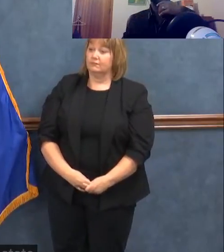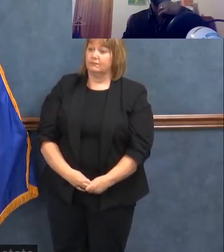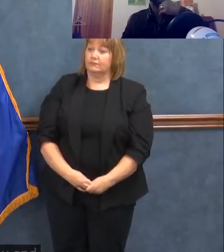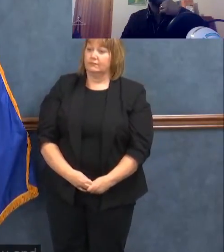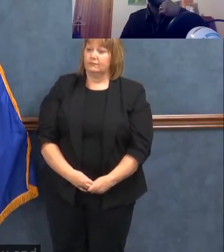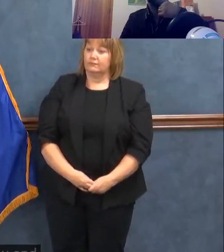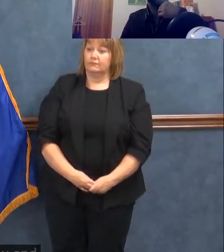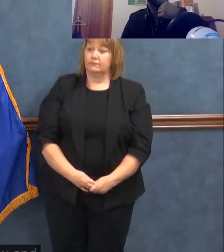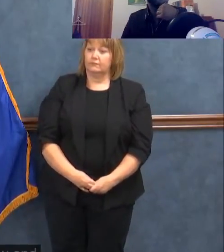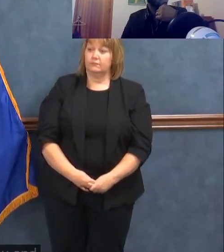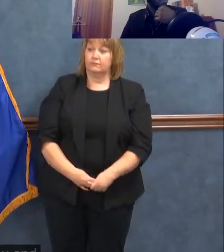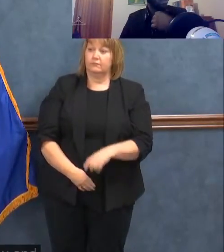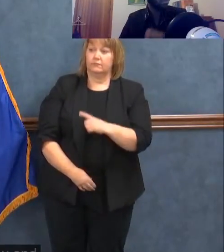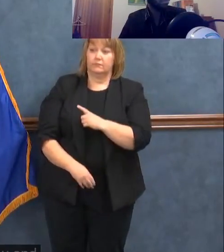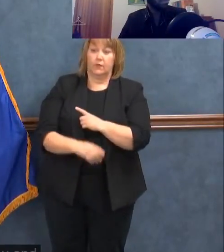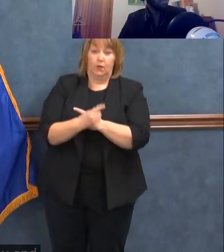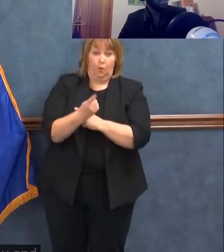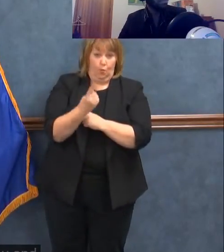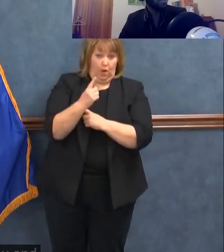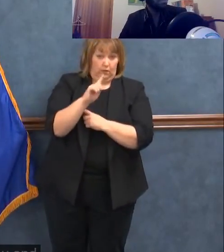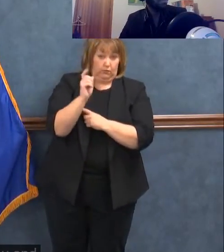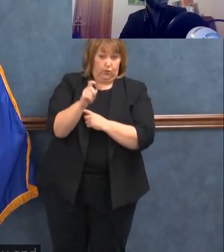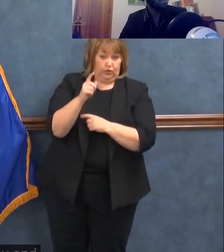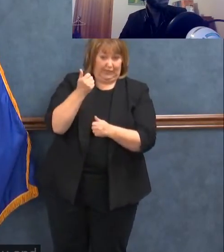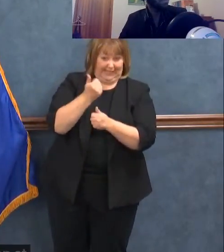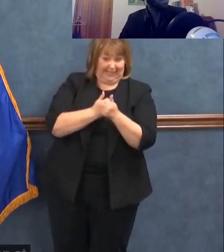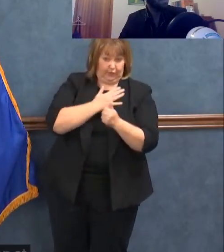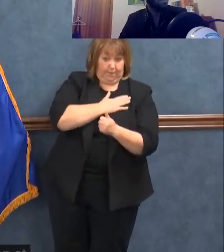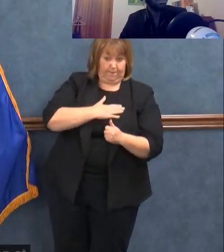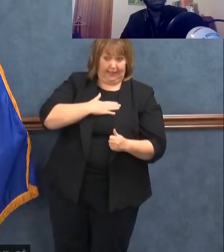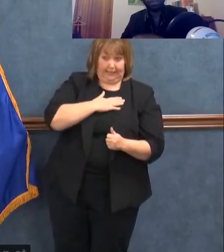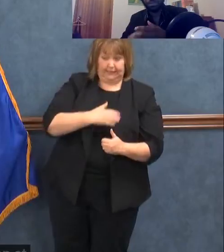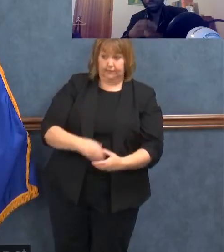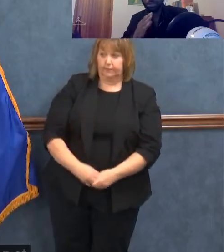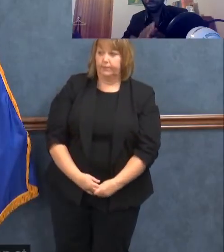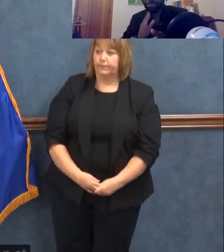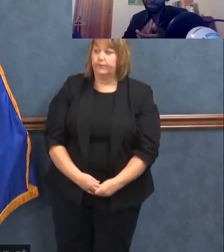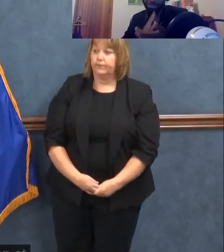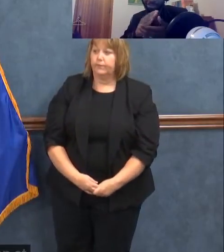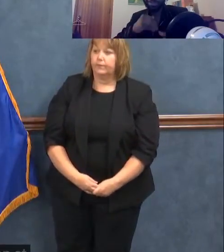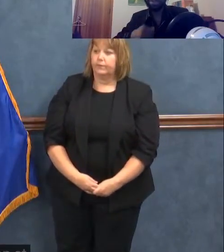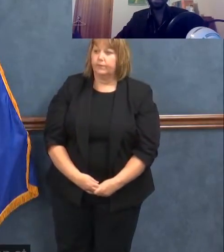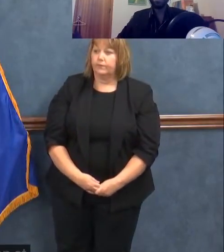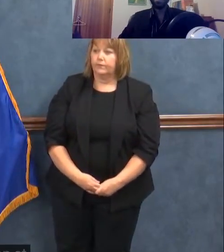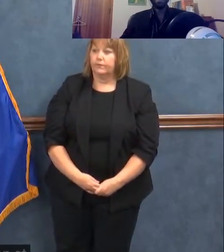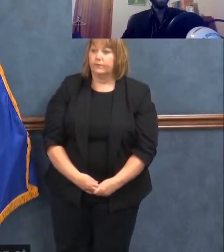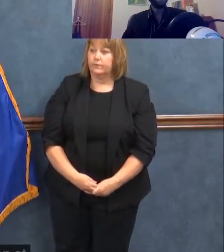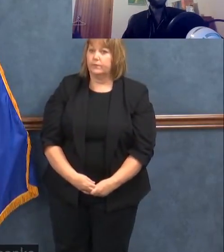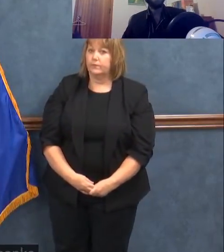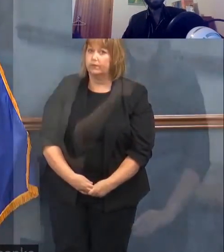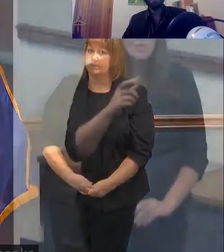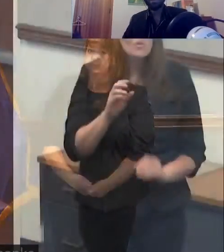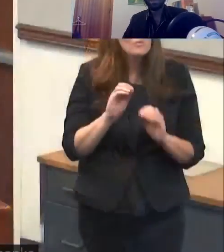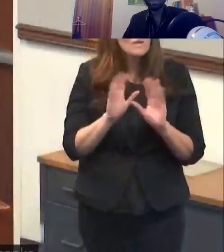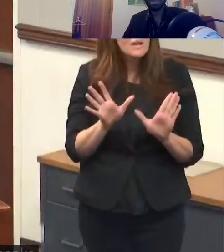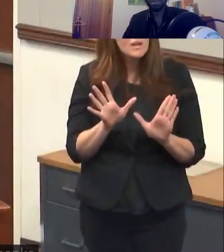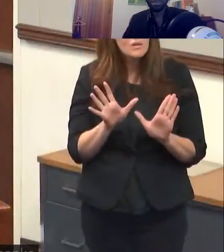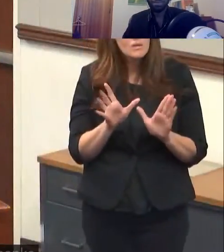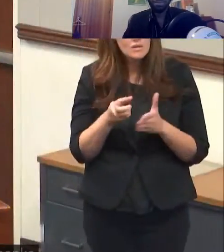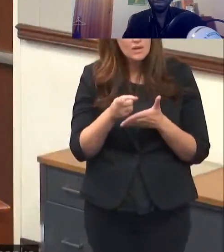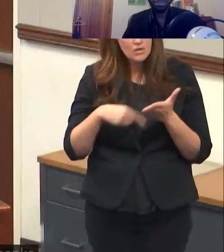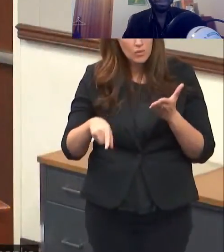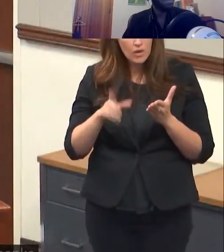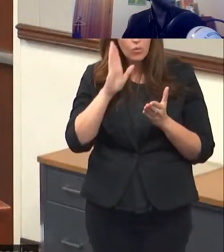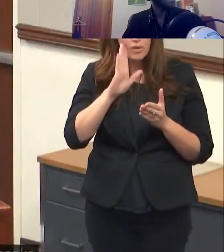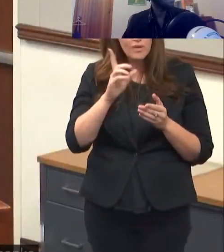Thank you. And let's try to stick to one question at a time for the governor so we can get through them all. Thanks. Hi, Governor. So just to be clear, next week